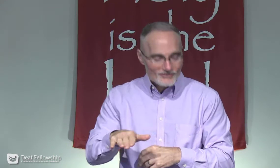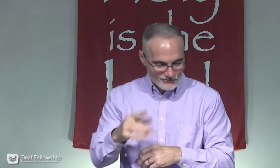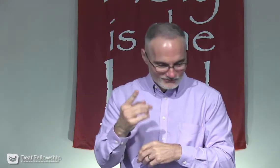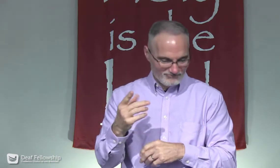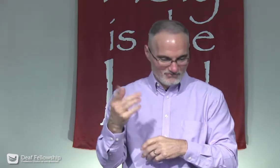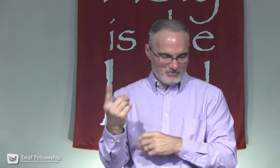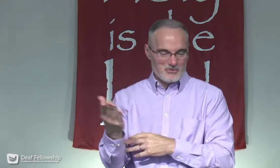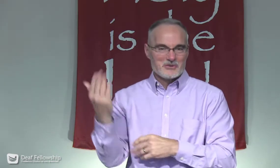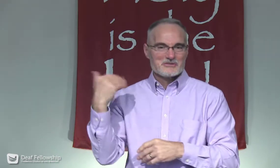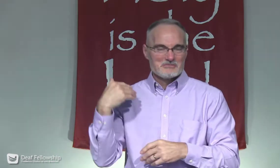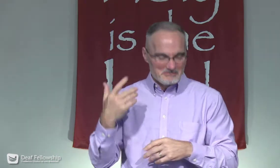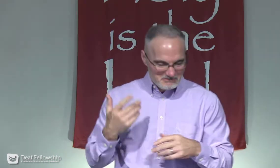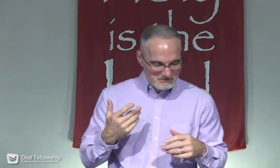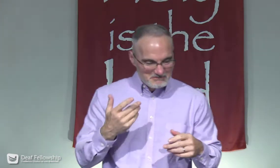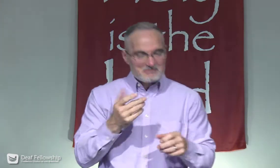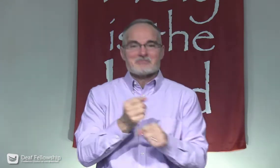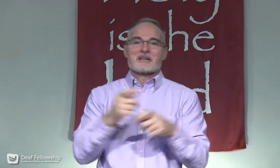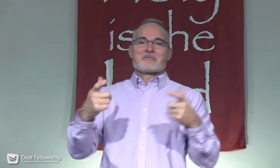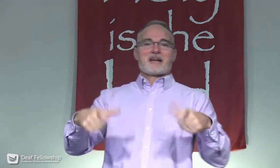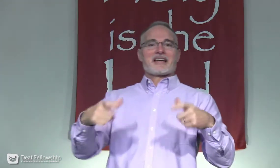making breakfast for her children one morning.